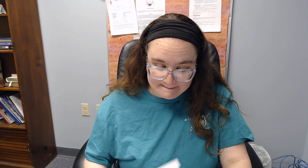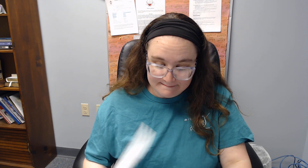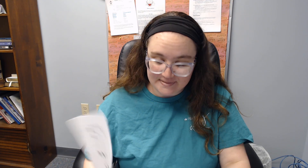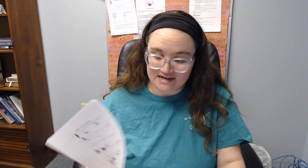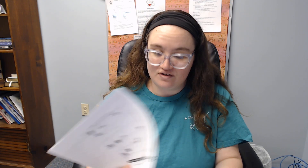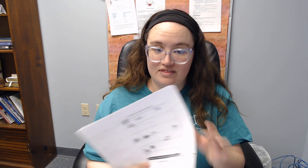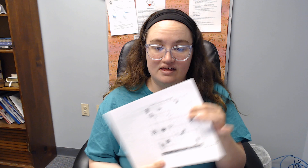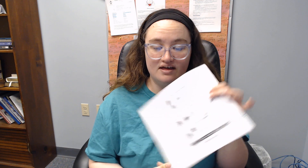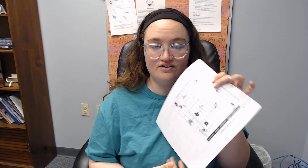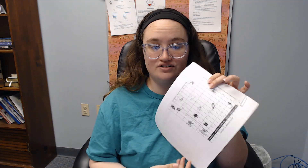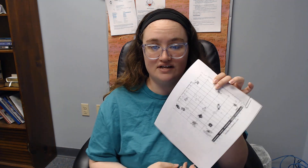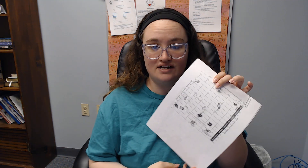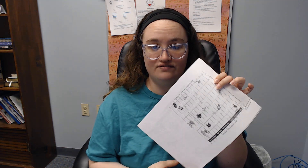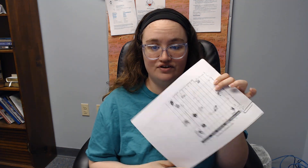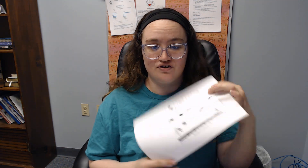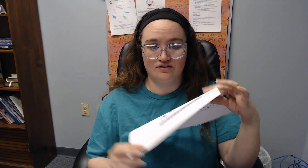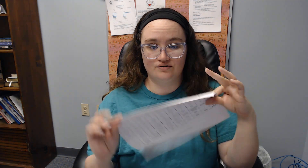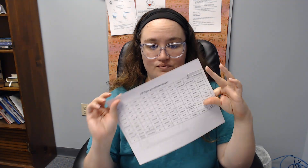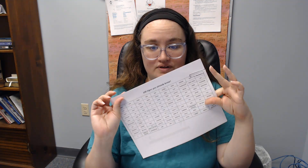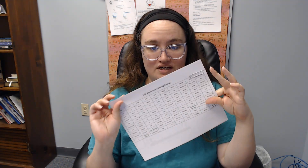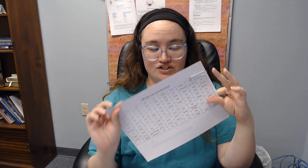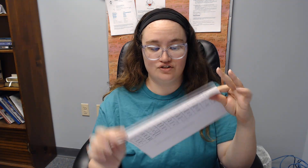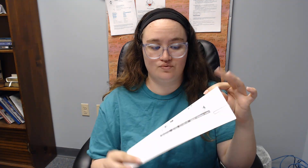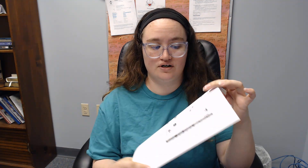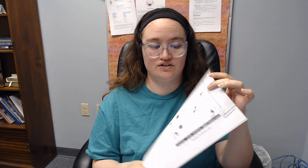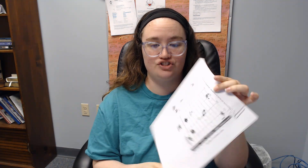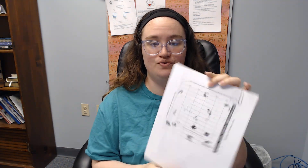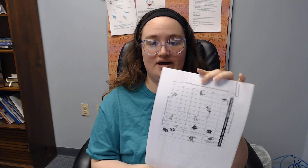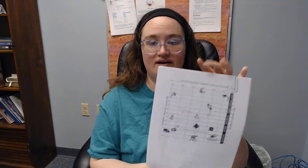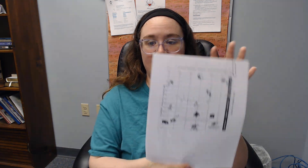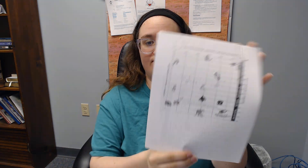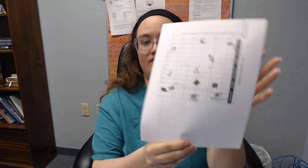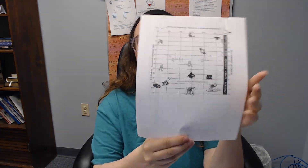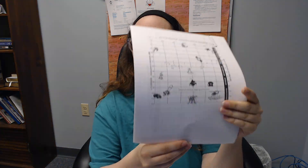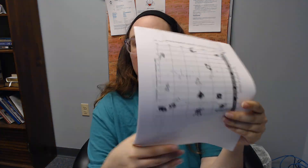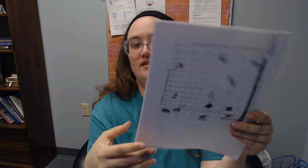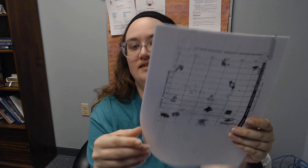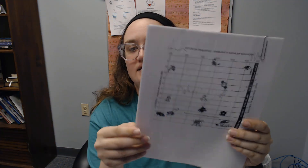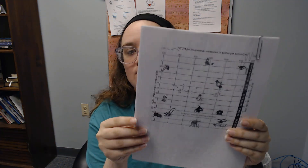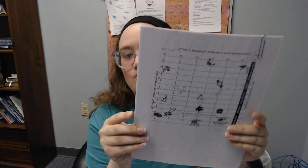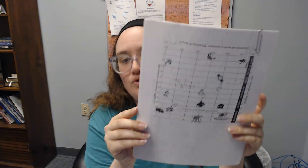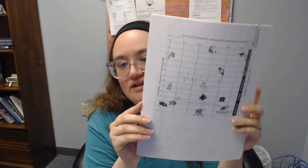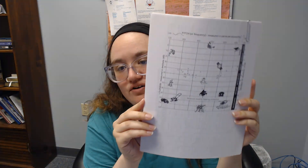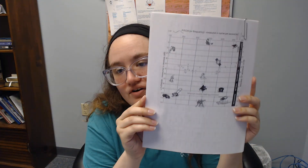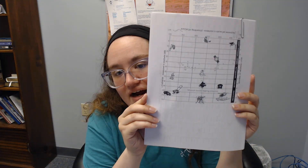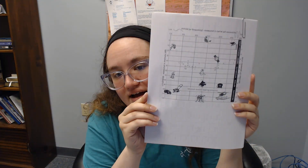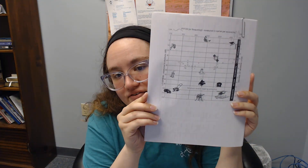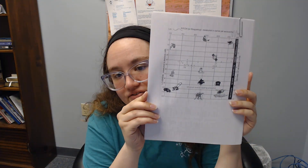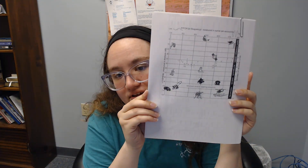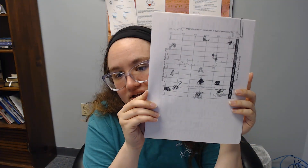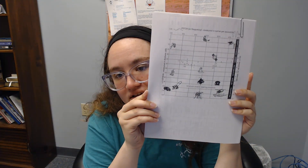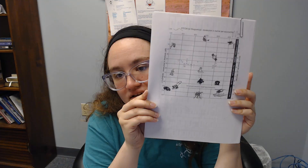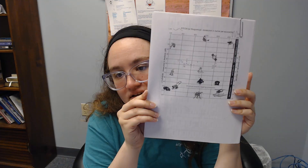But on the other side of your 100 words, you have this cool little graph.